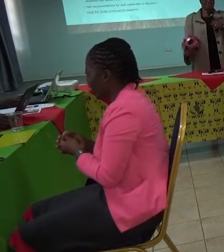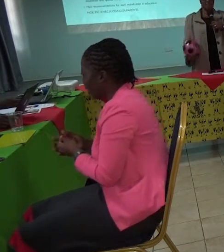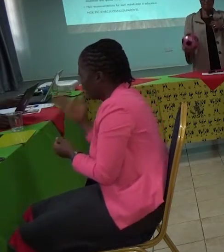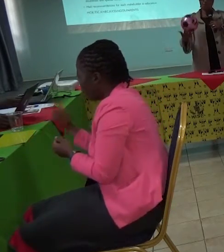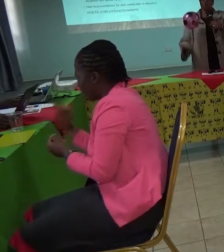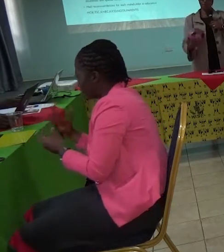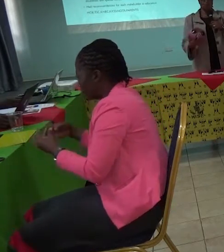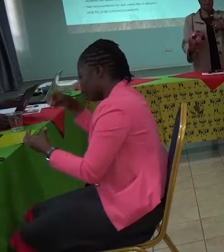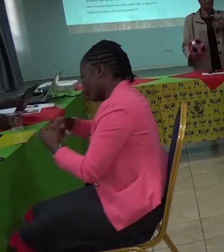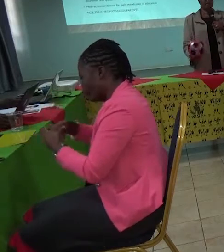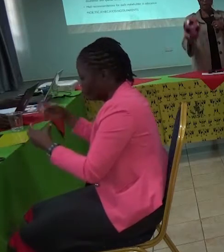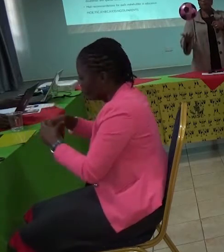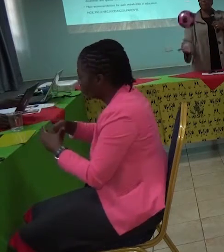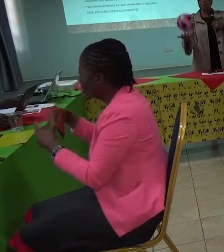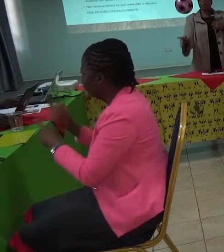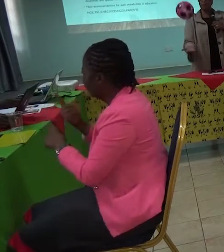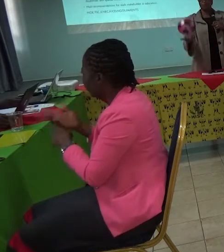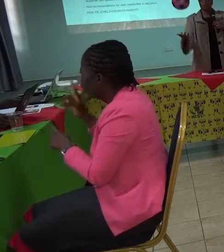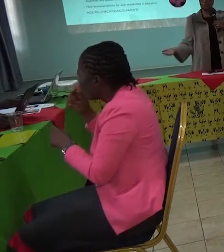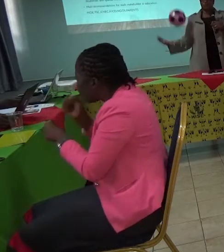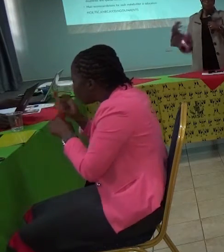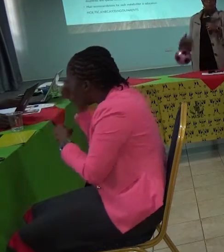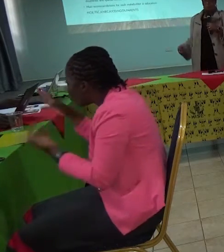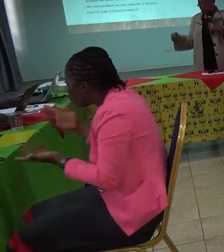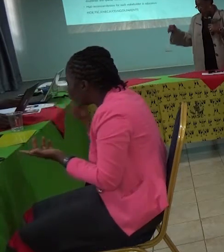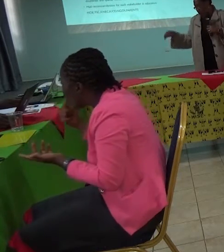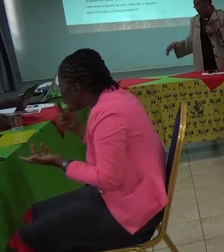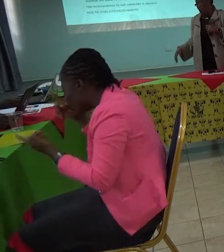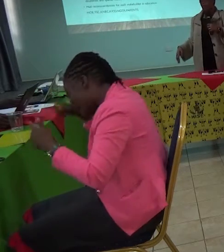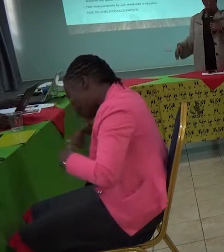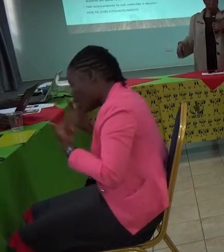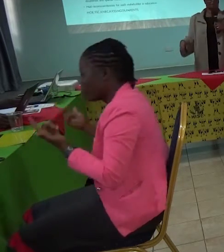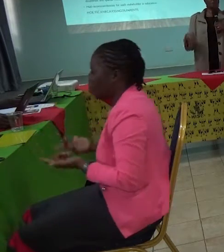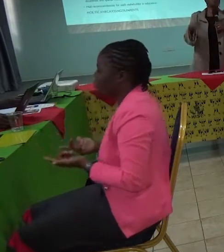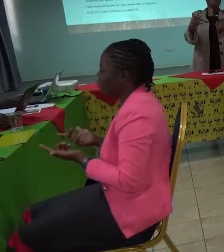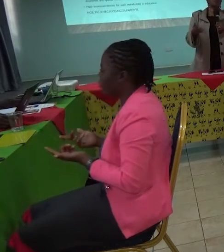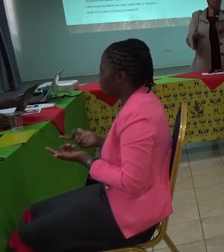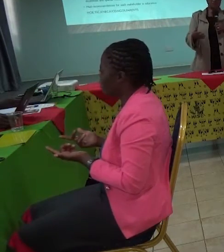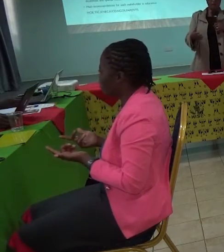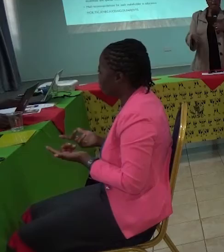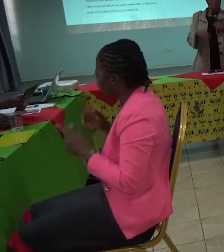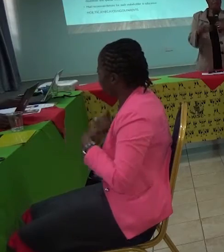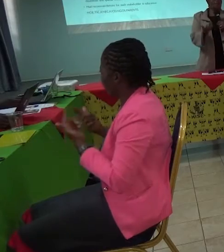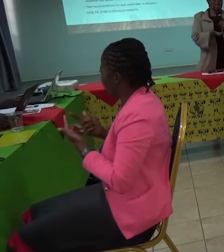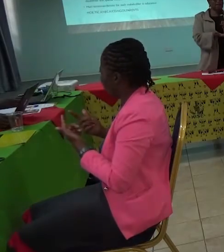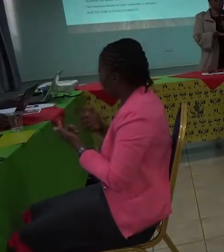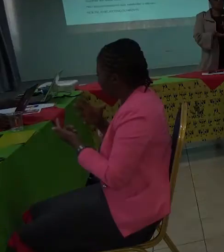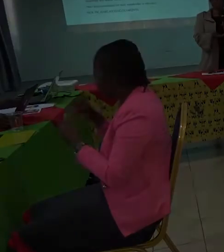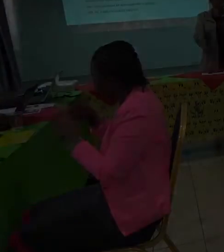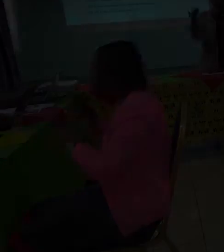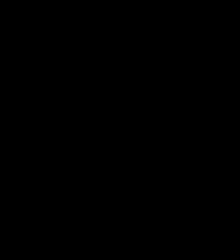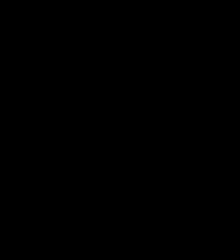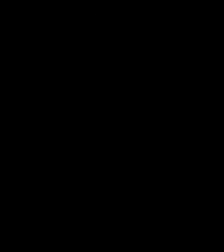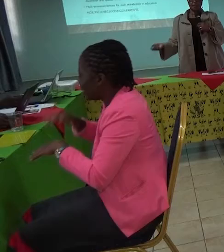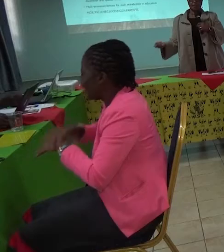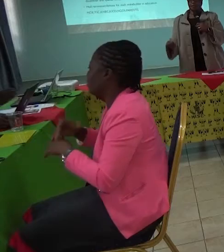Makaratasi mingi imeokotwa. Did anybody make it for you? No. We made it ourselves. You did it yourselves. And it was about attitude. That